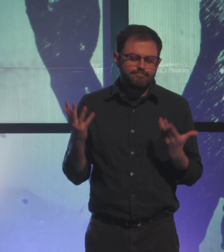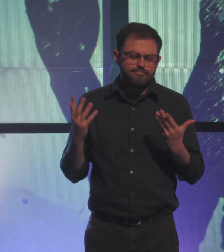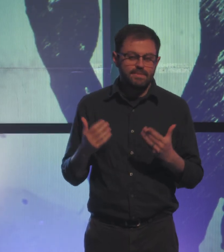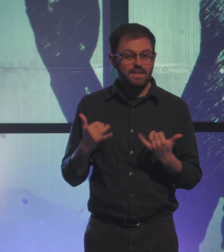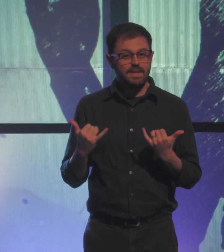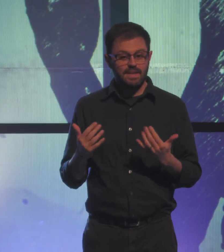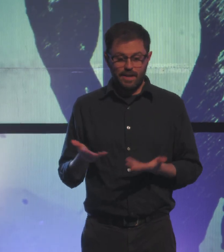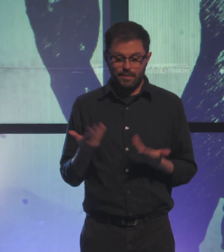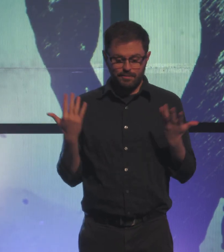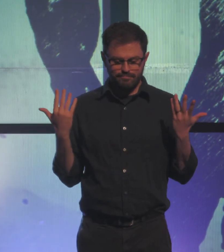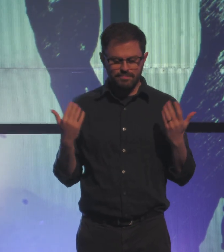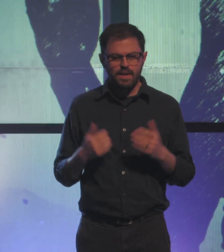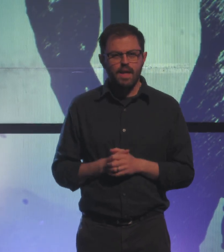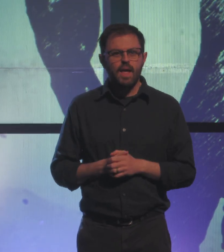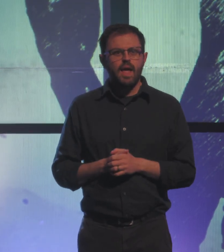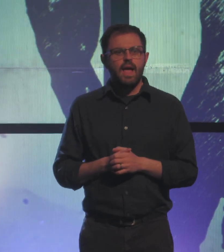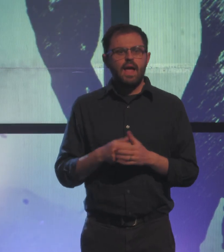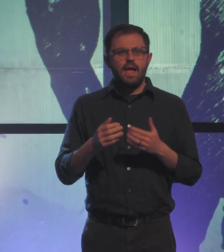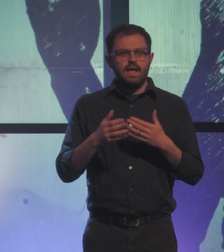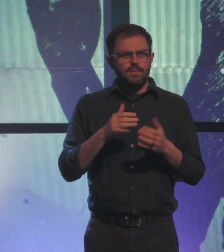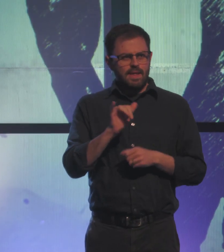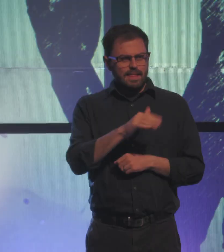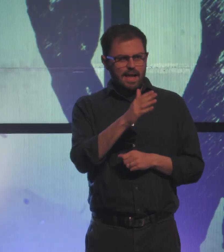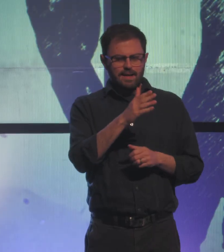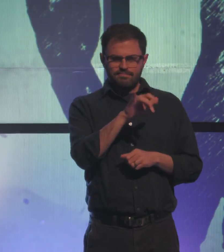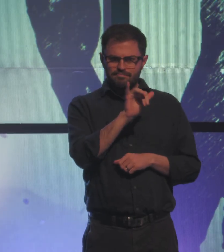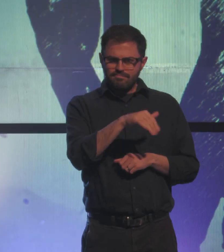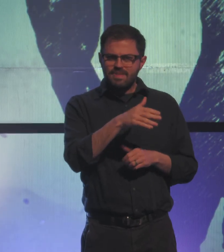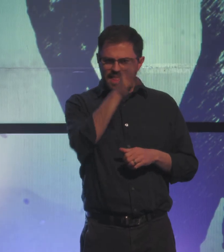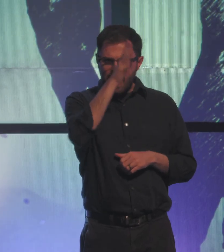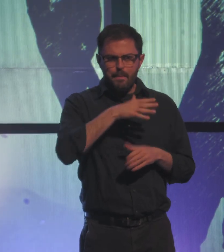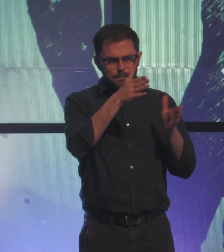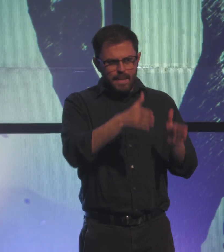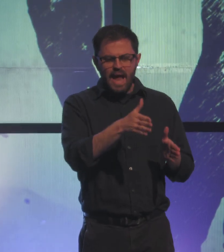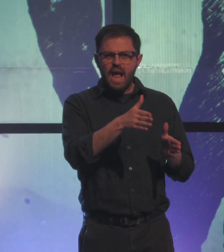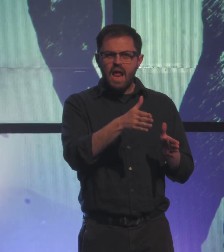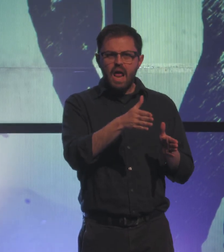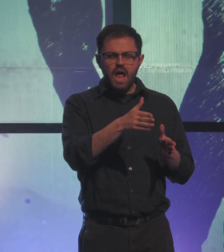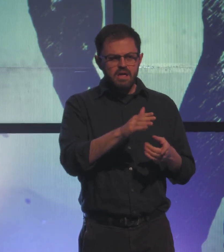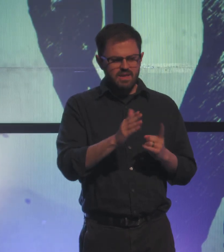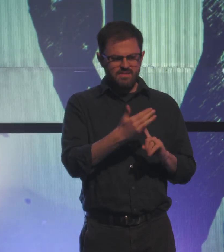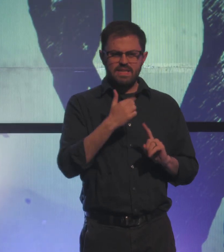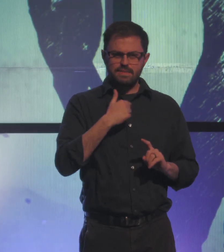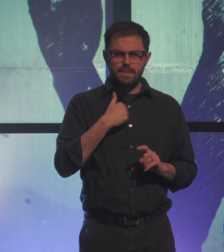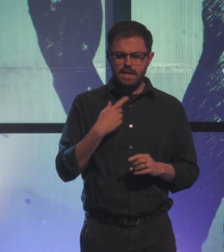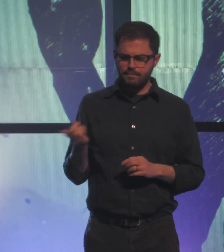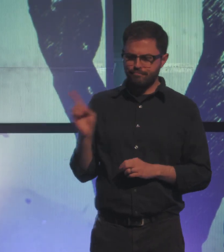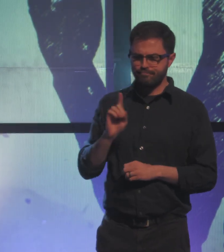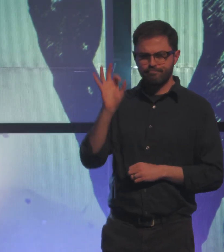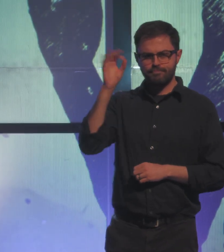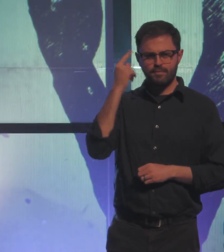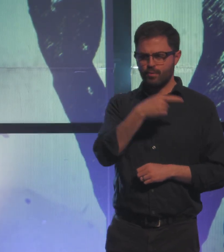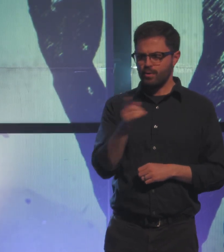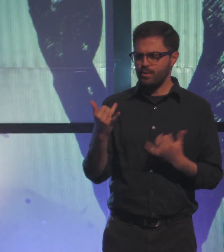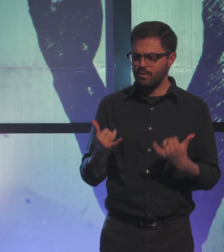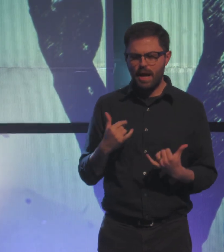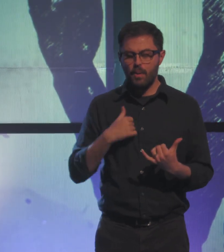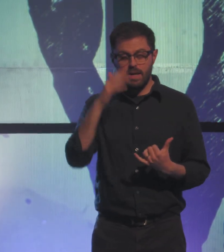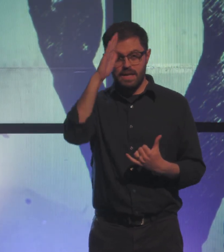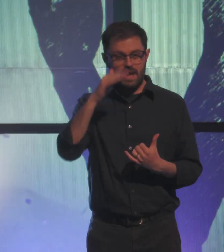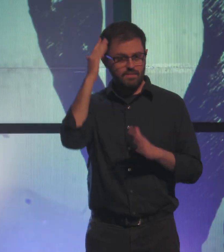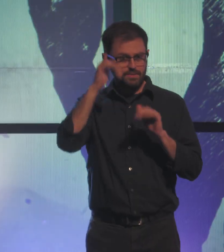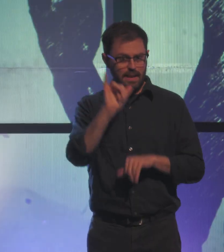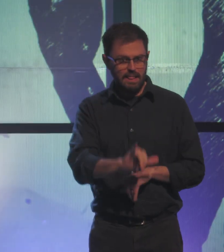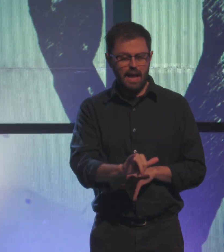are. And then now somehow that same guy convinced me to be up here. So that was not what I was expecting.